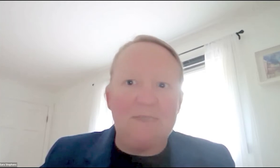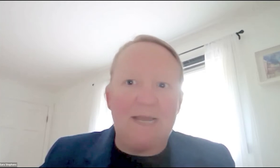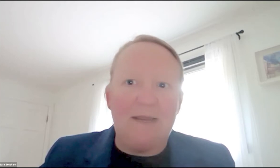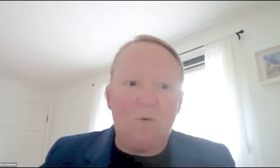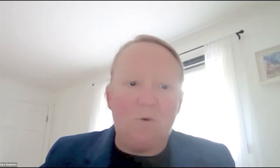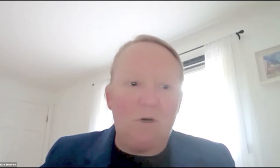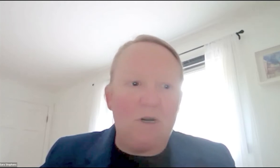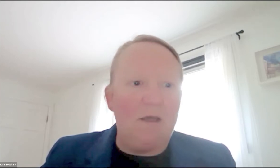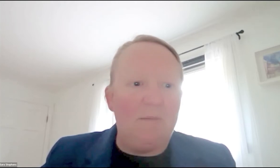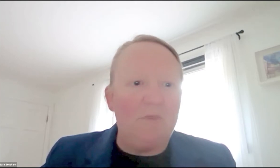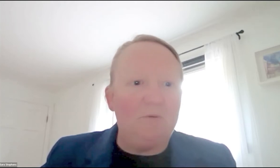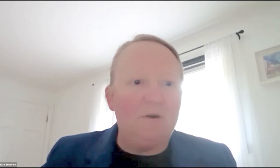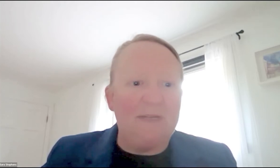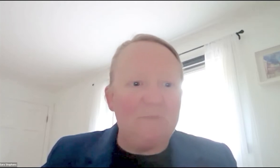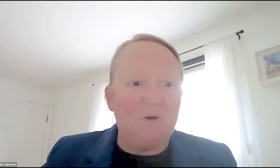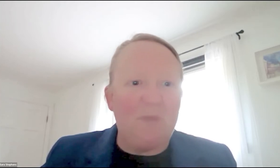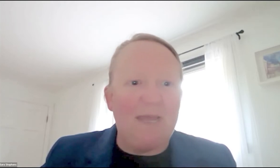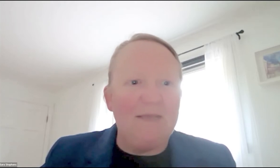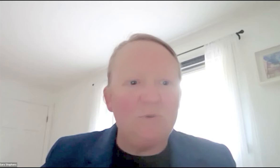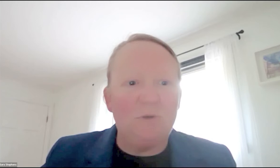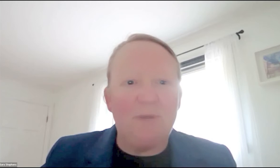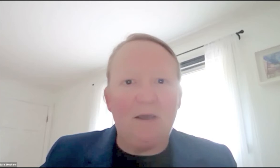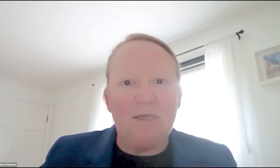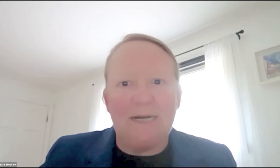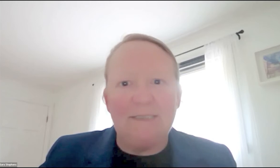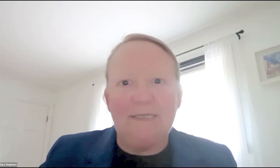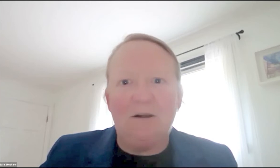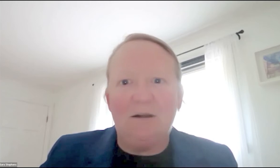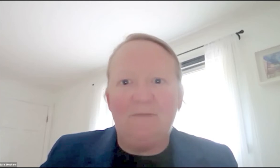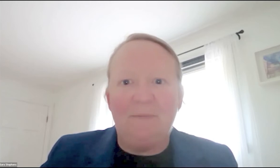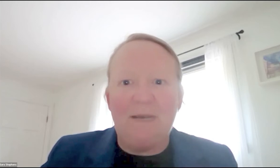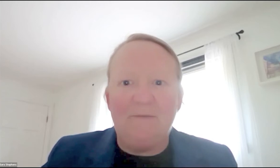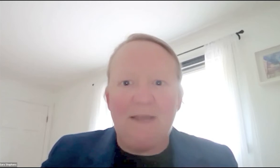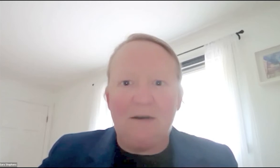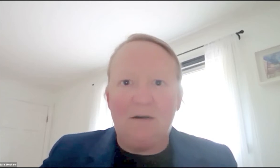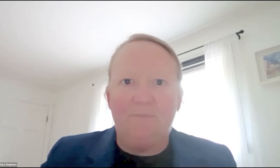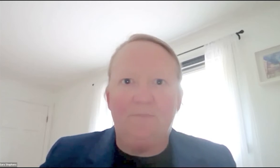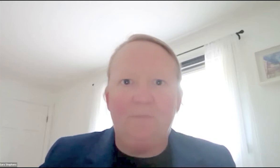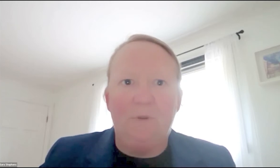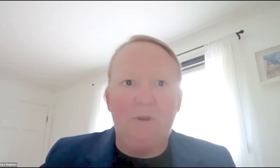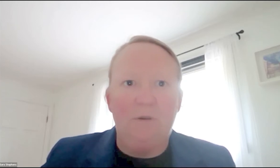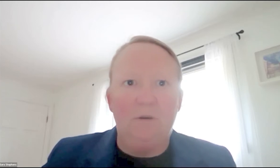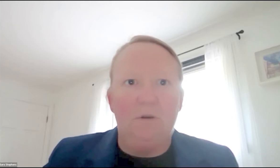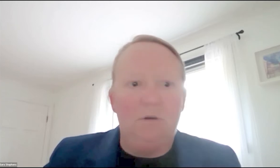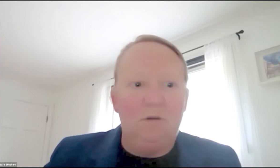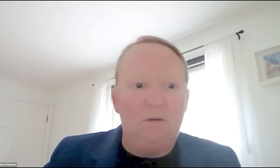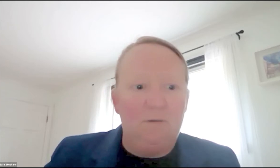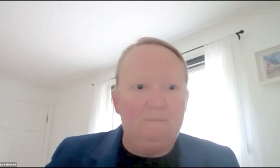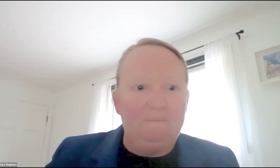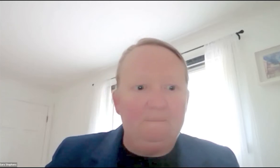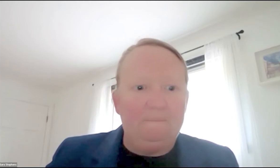our website or through our Facebook page, or by contacting our family navigator.